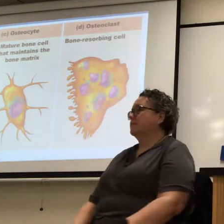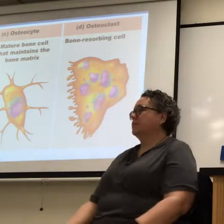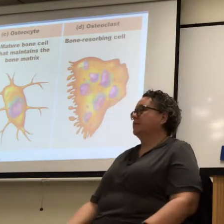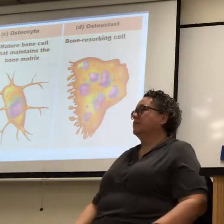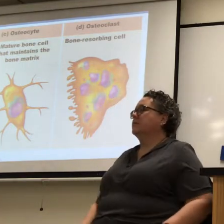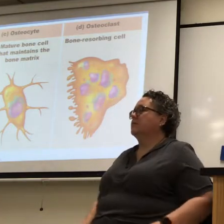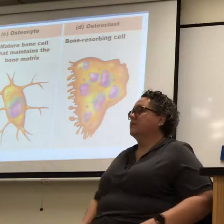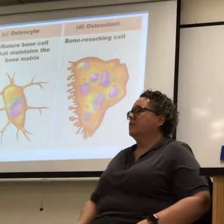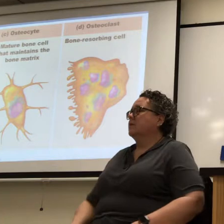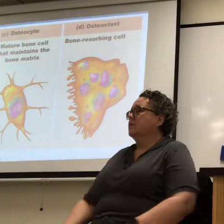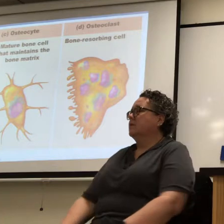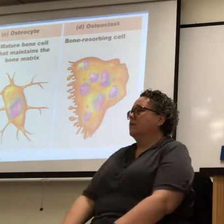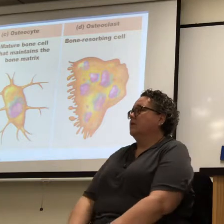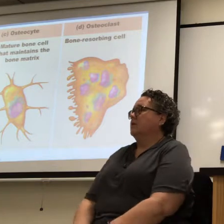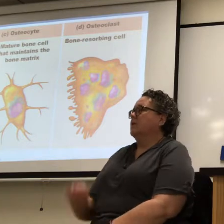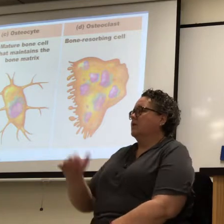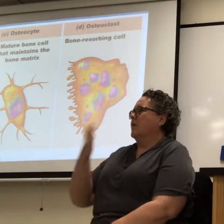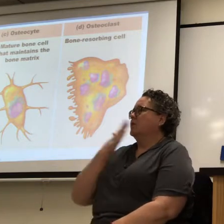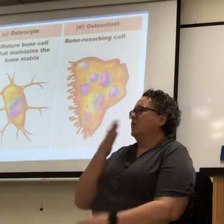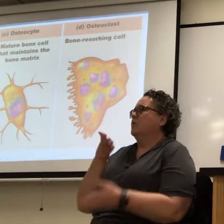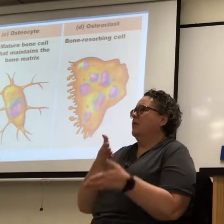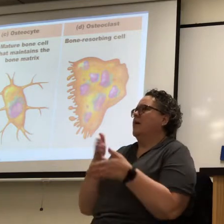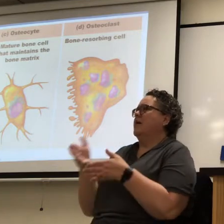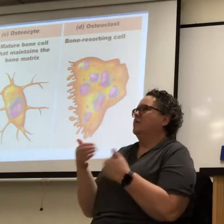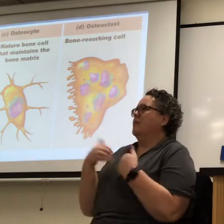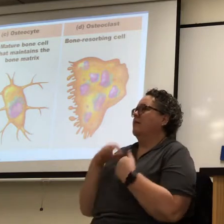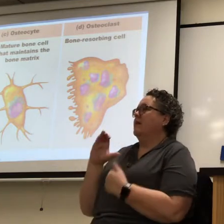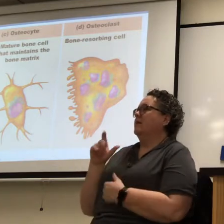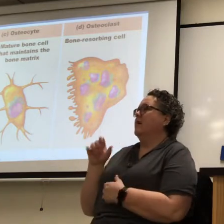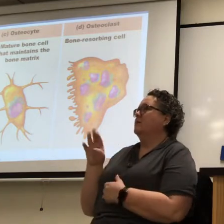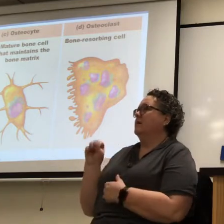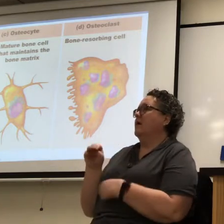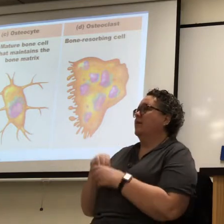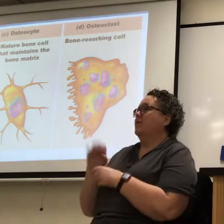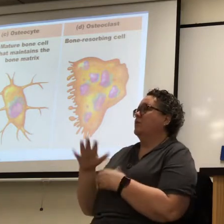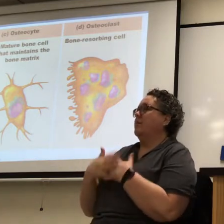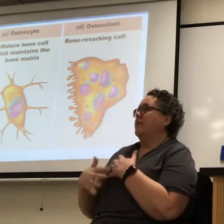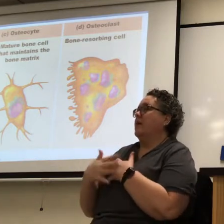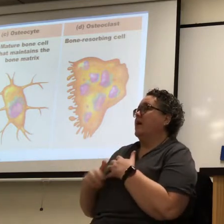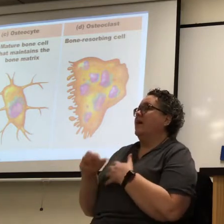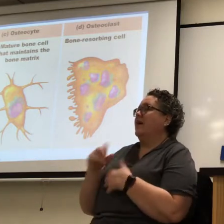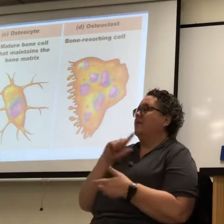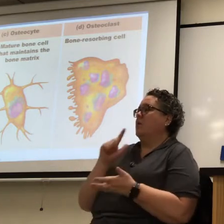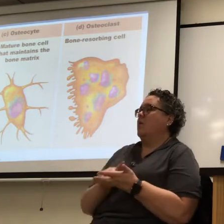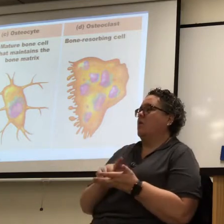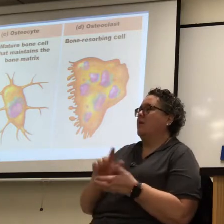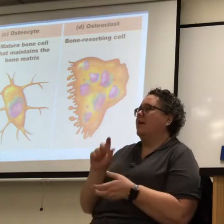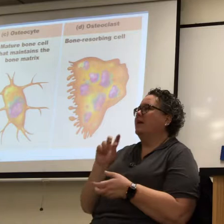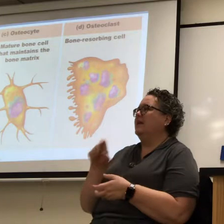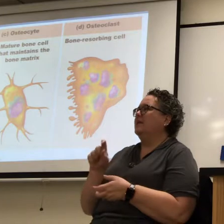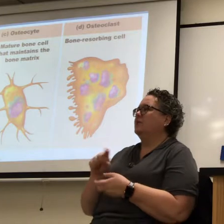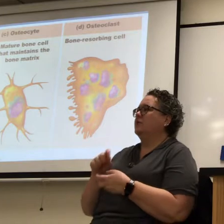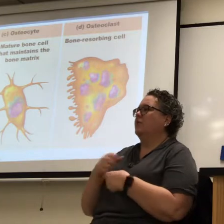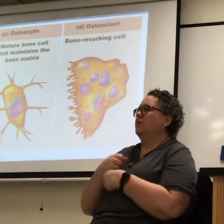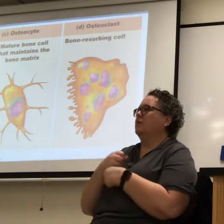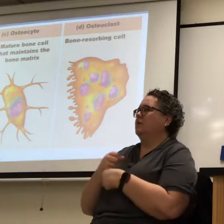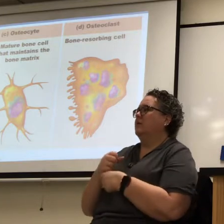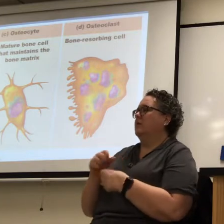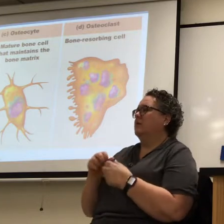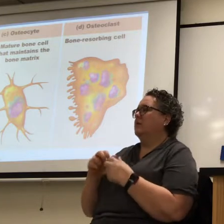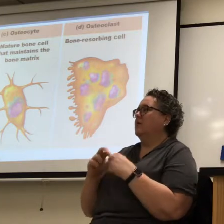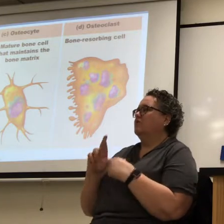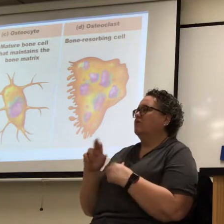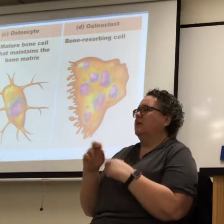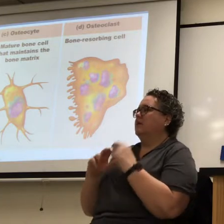So that would be a good way to get some calcium in the blood if you're low. So you need to remodel bone from time to time. So the word for it